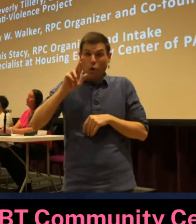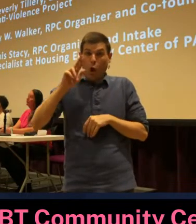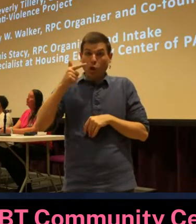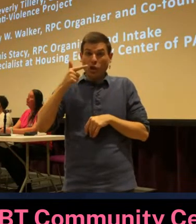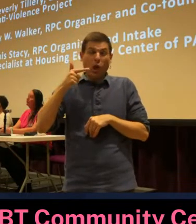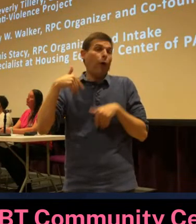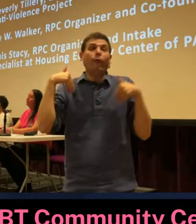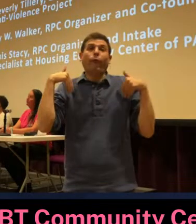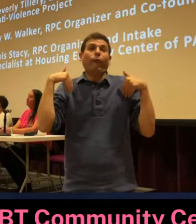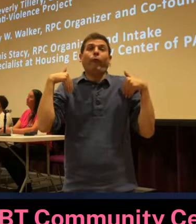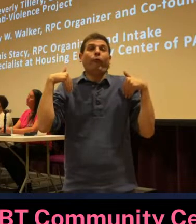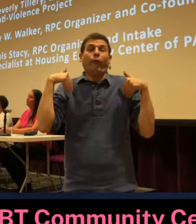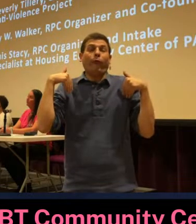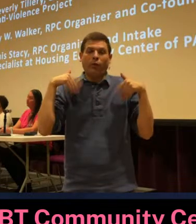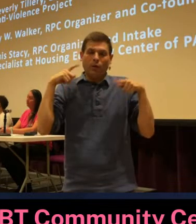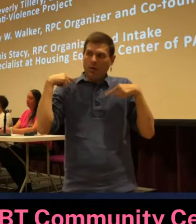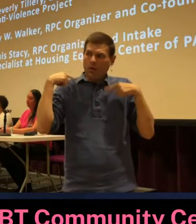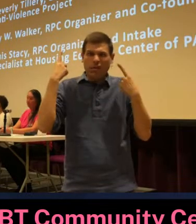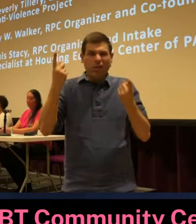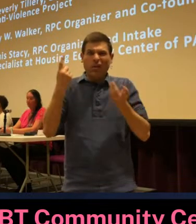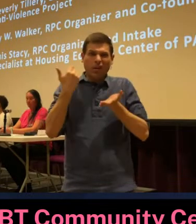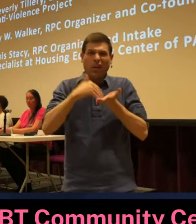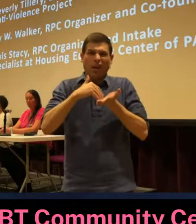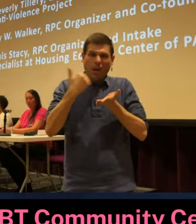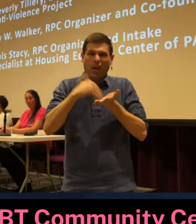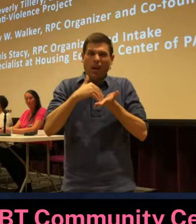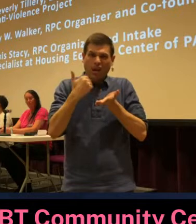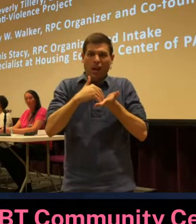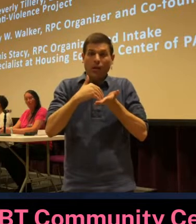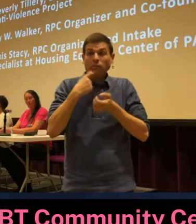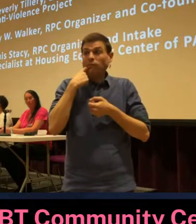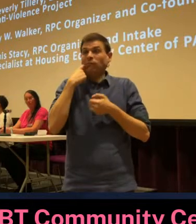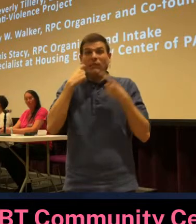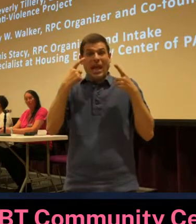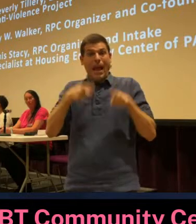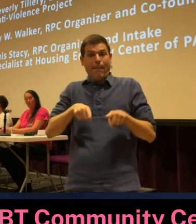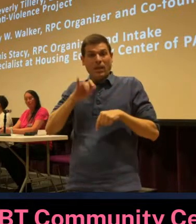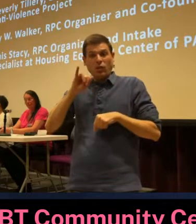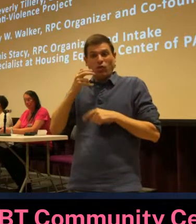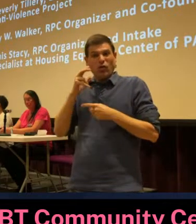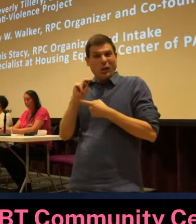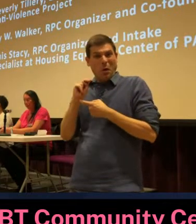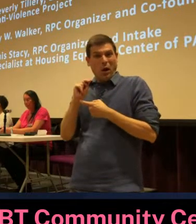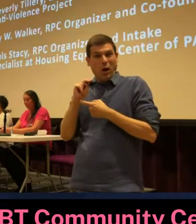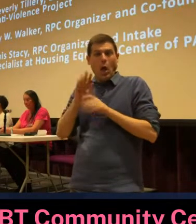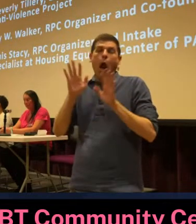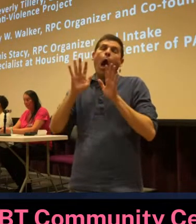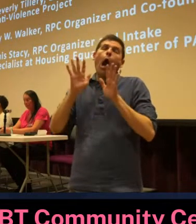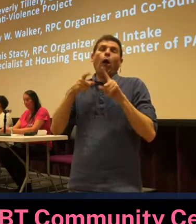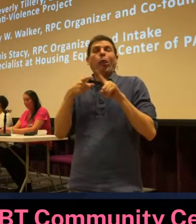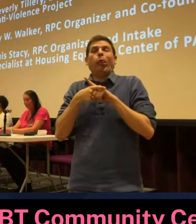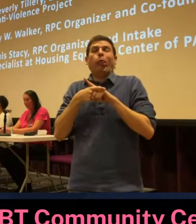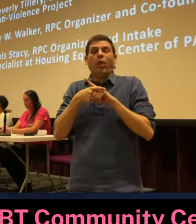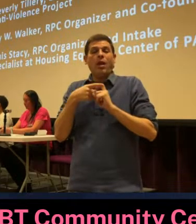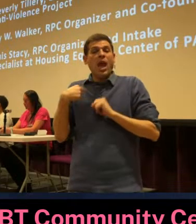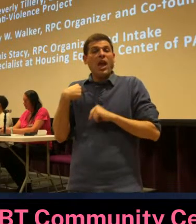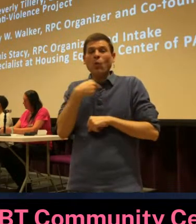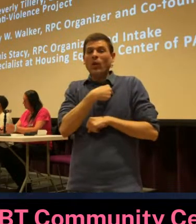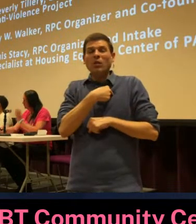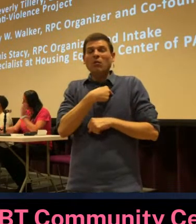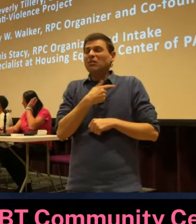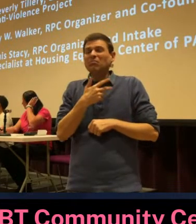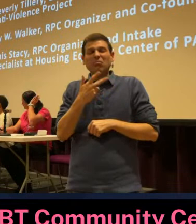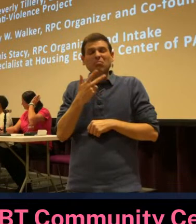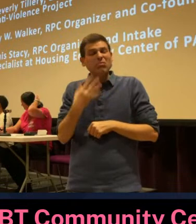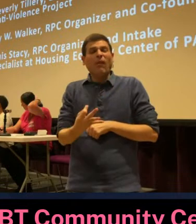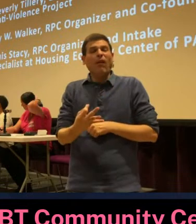SRG show up. When they did this the last time in January, we were so incensed, everyone